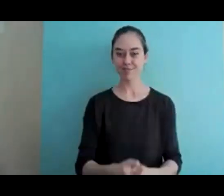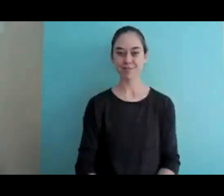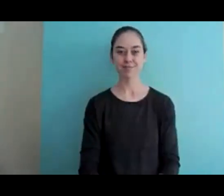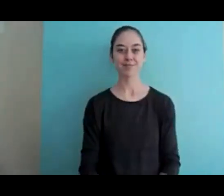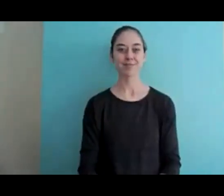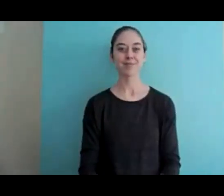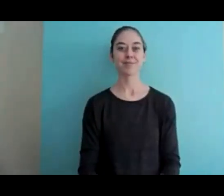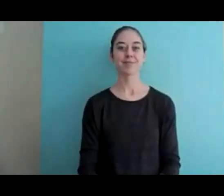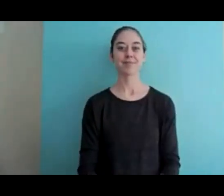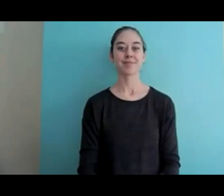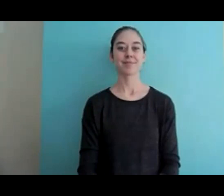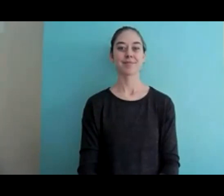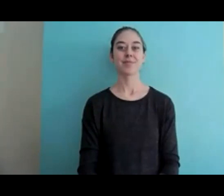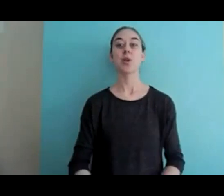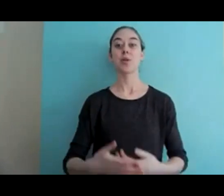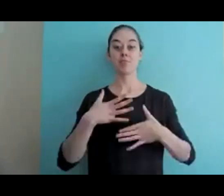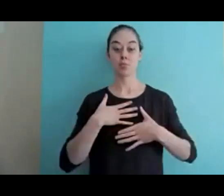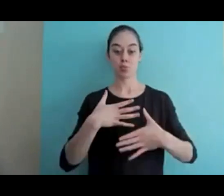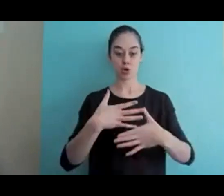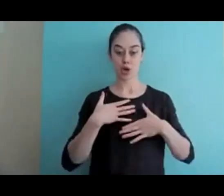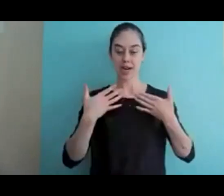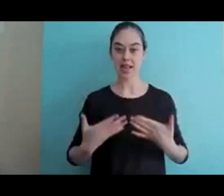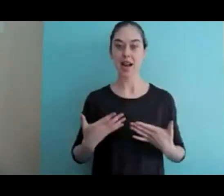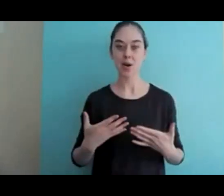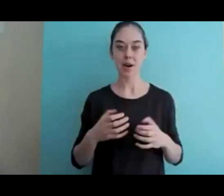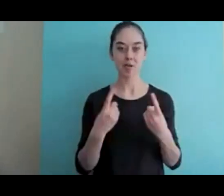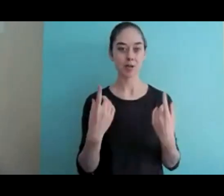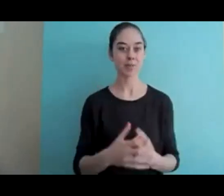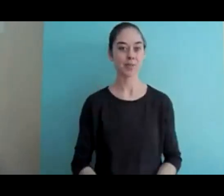Brilliant. Get a little breather, everyone.